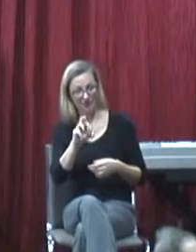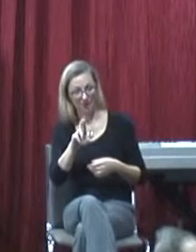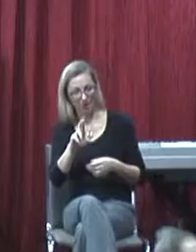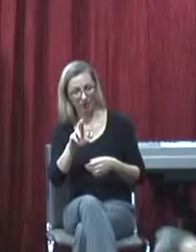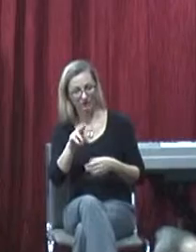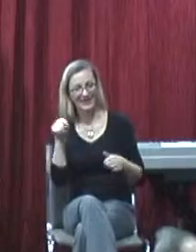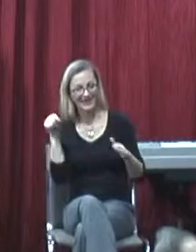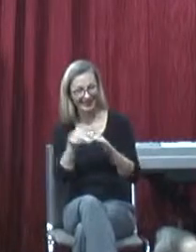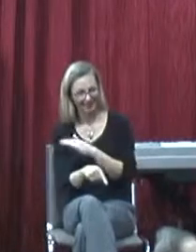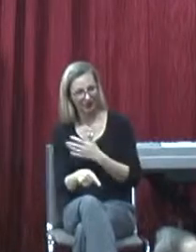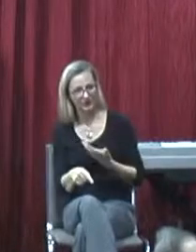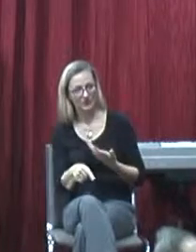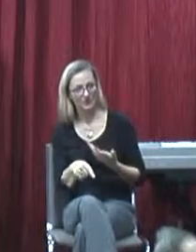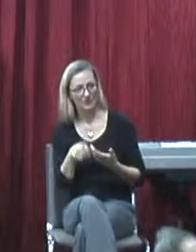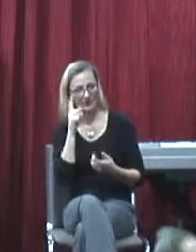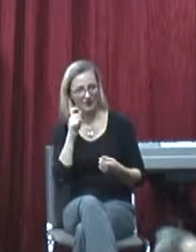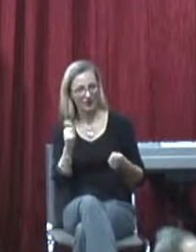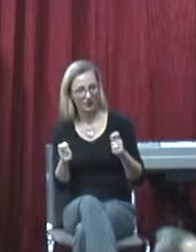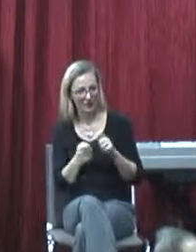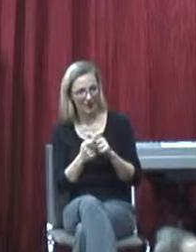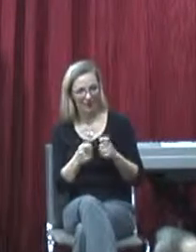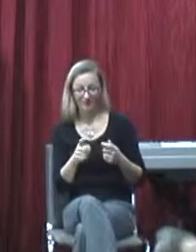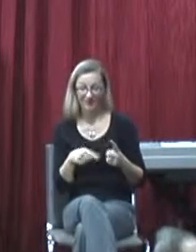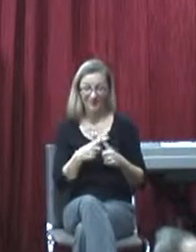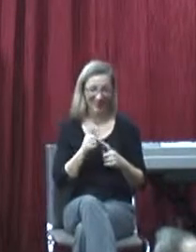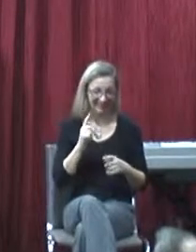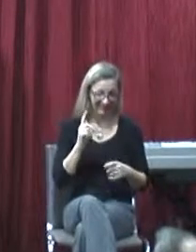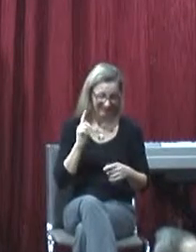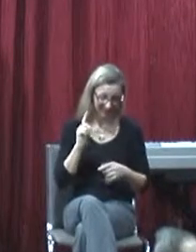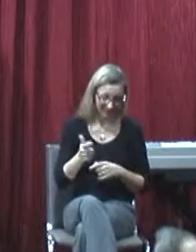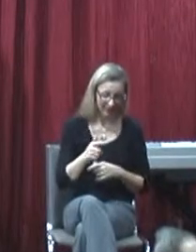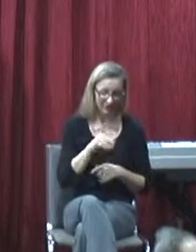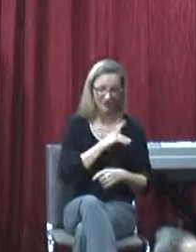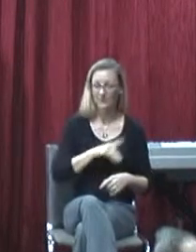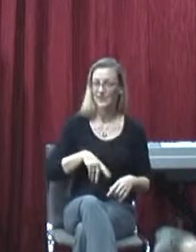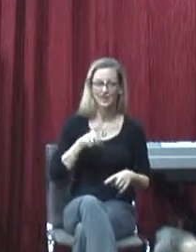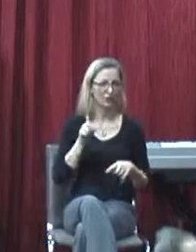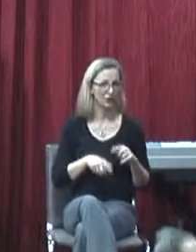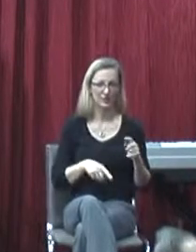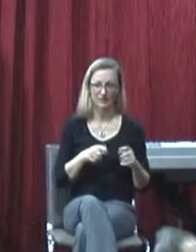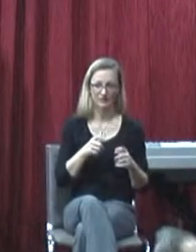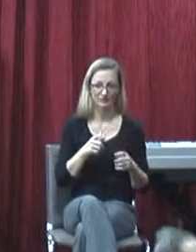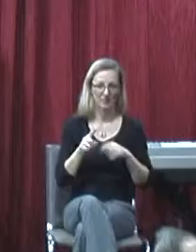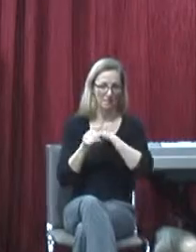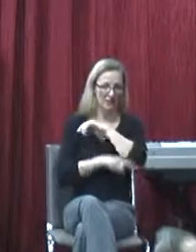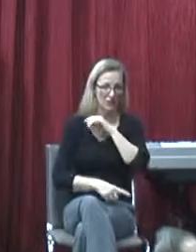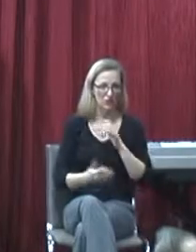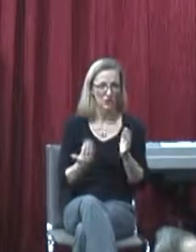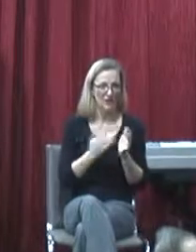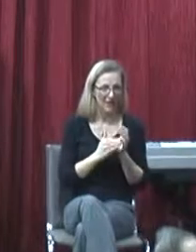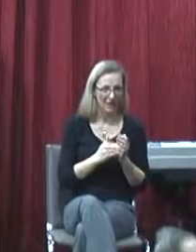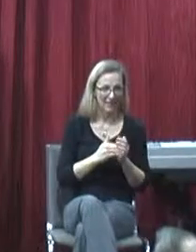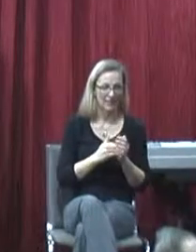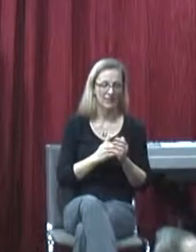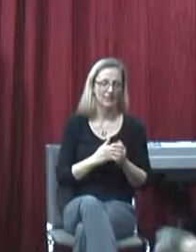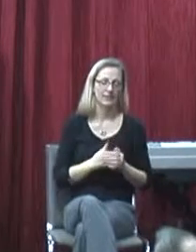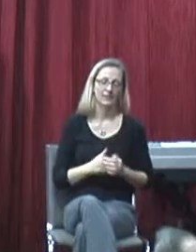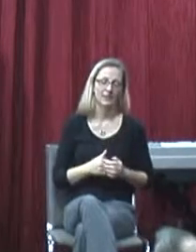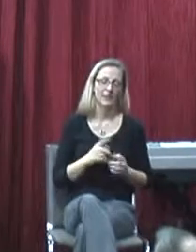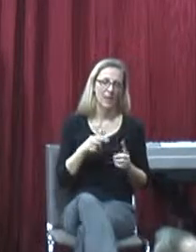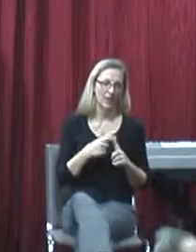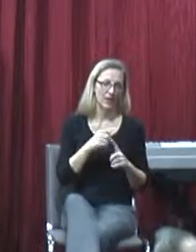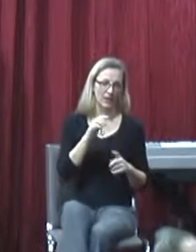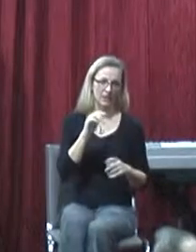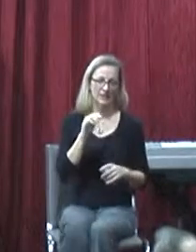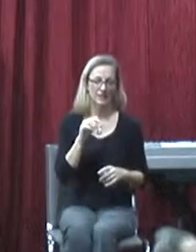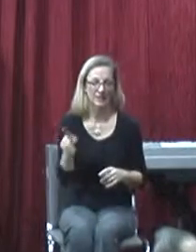again, David couldn't bring himself to punish Absalom. He exiled him. And eventually, Absalom led a coup and almost took over